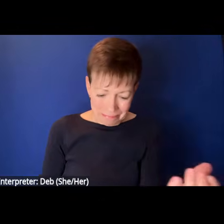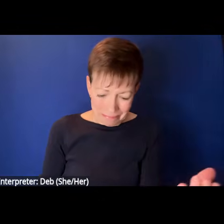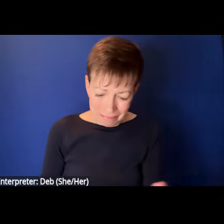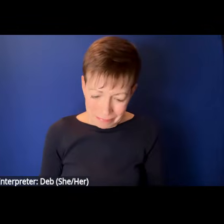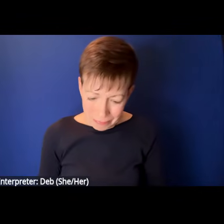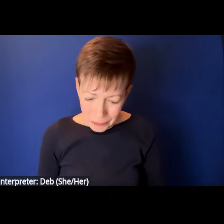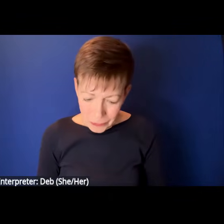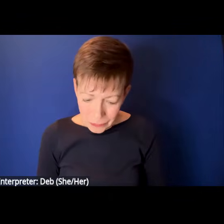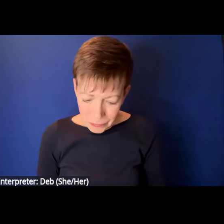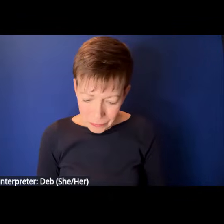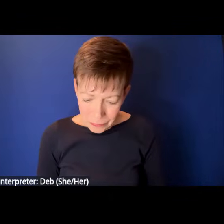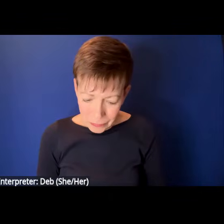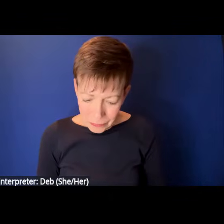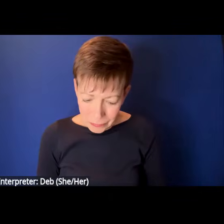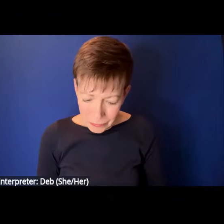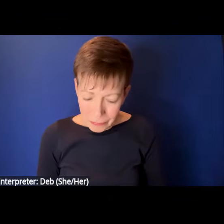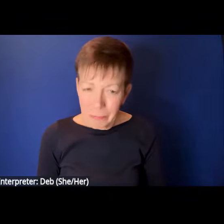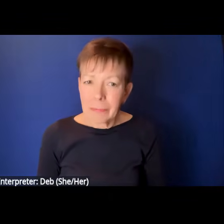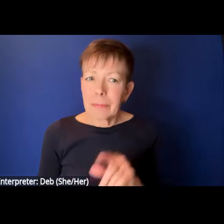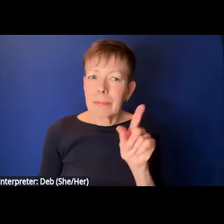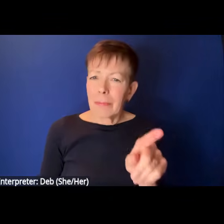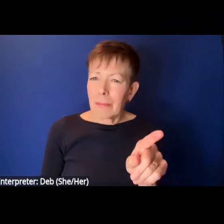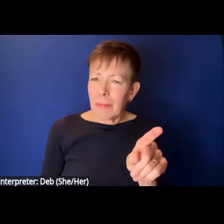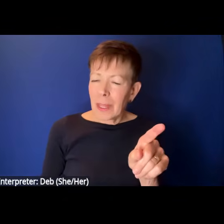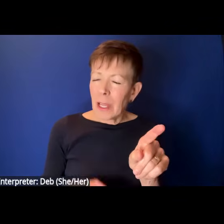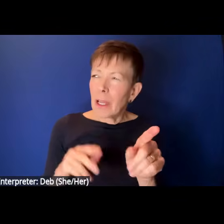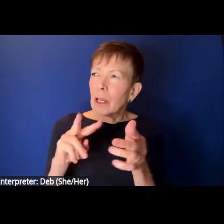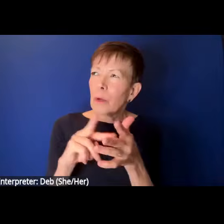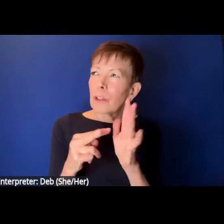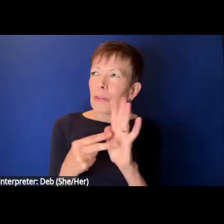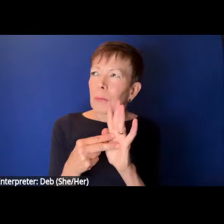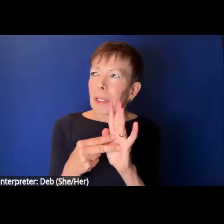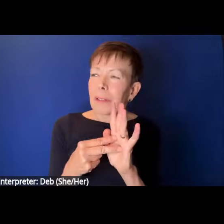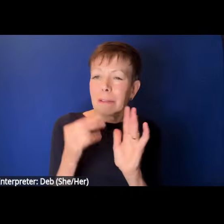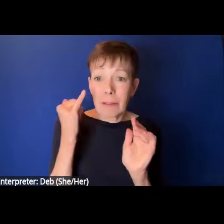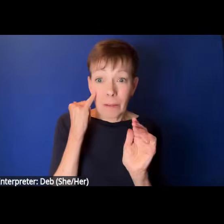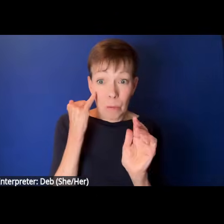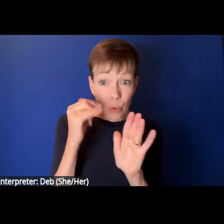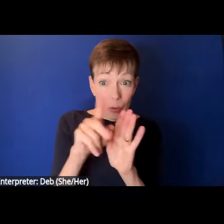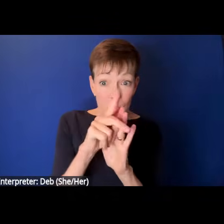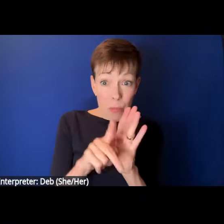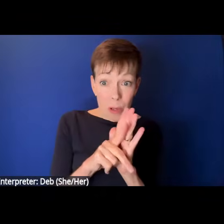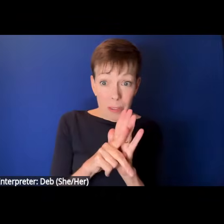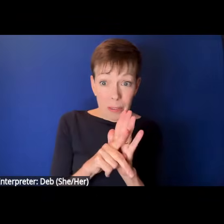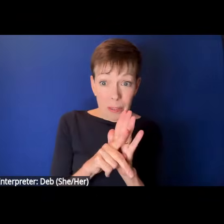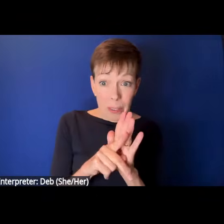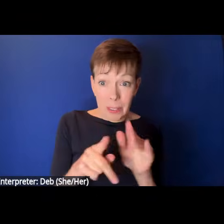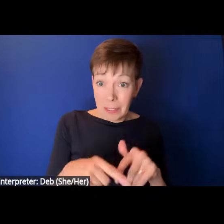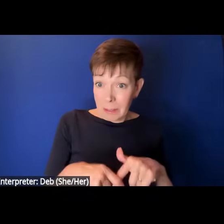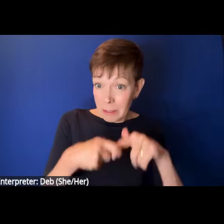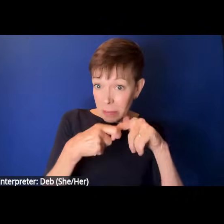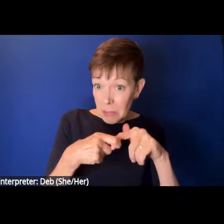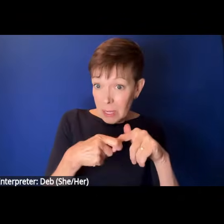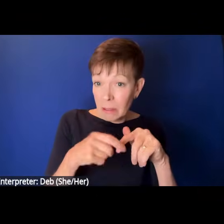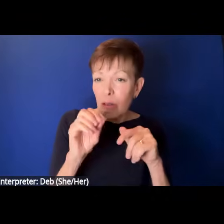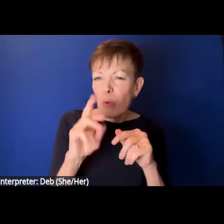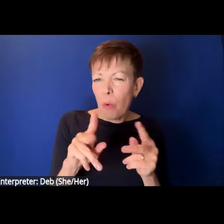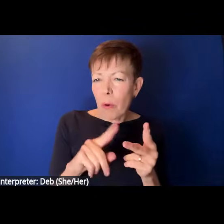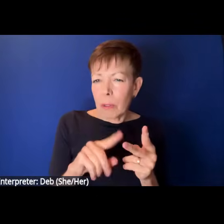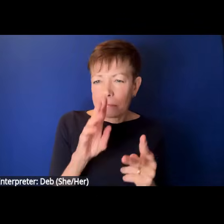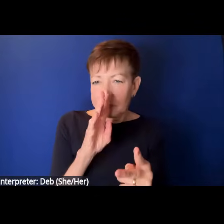So just to be clear, if the policy was suspended or abandoned, let's use